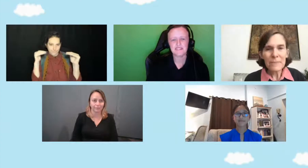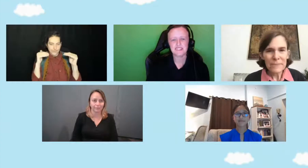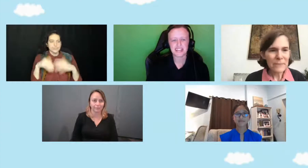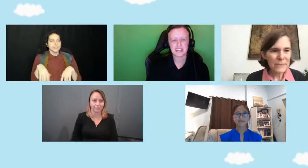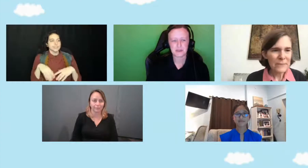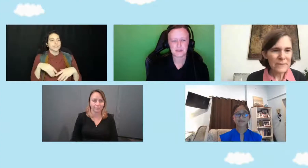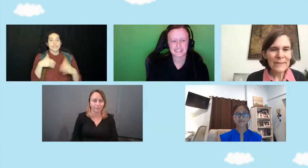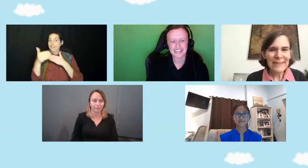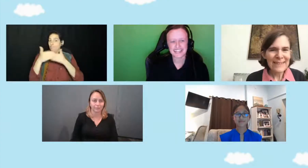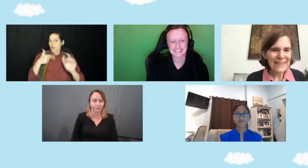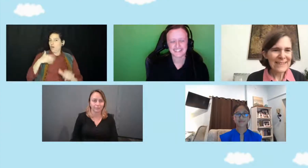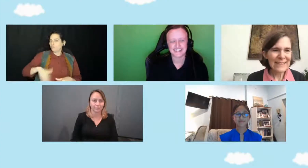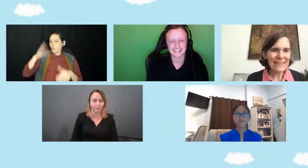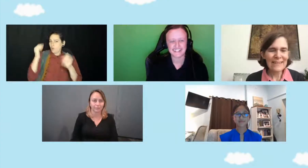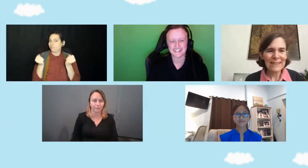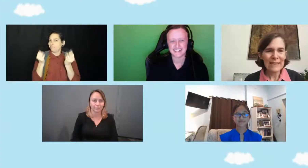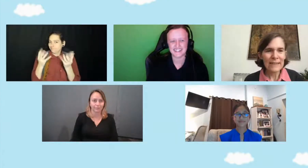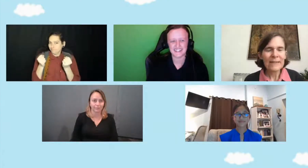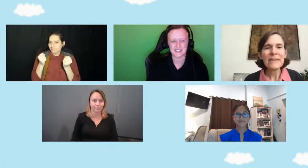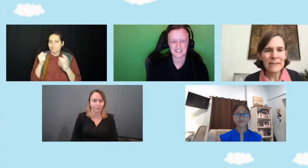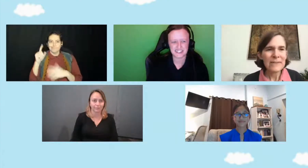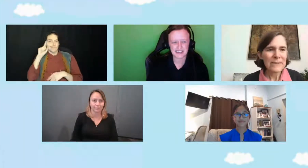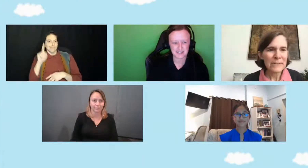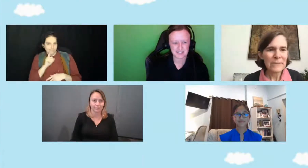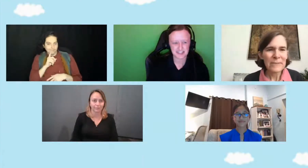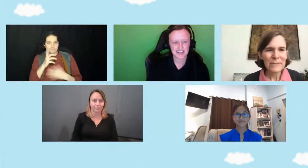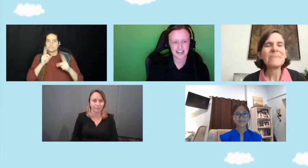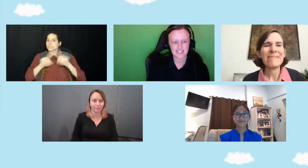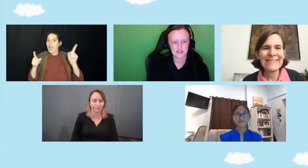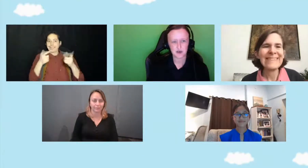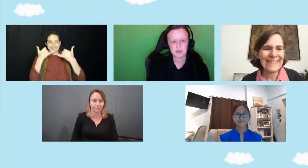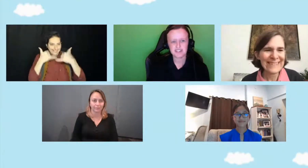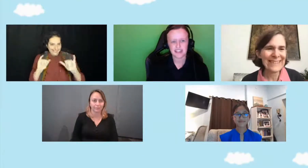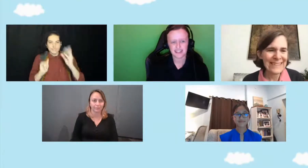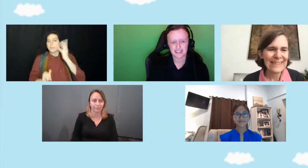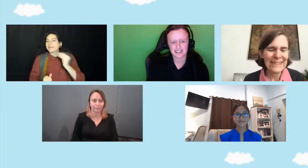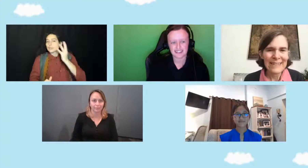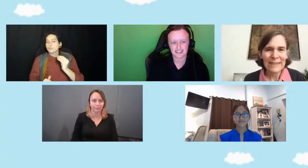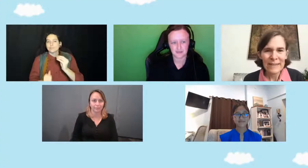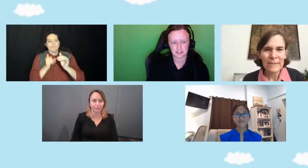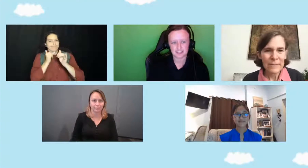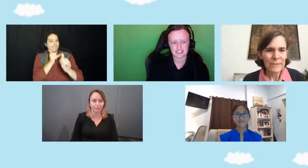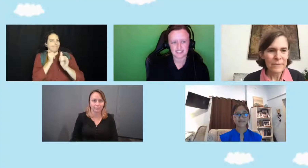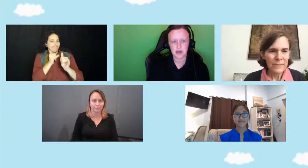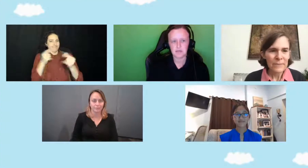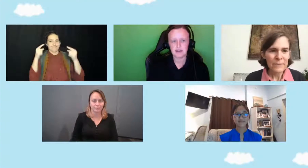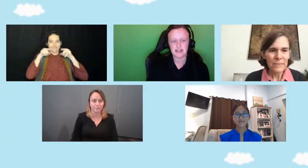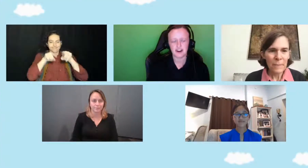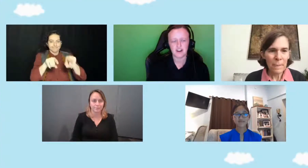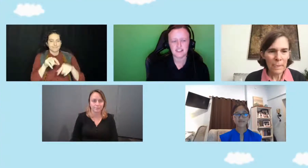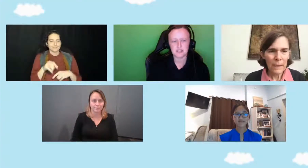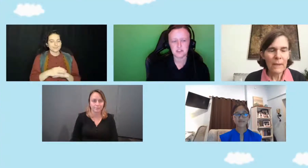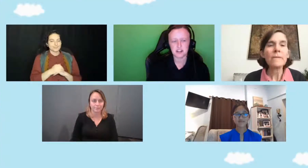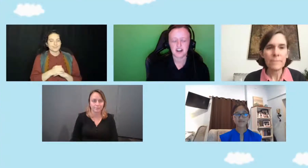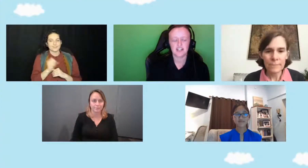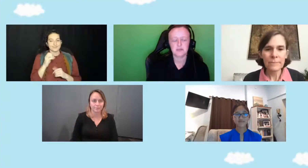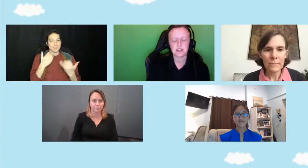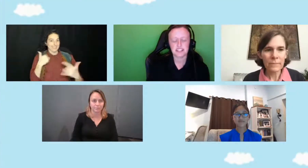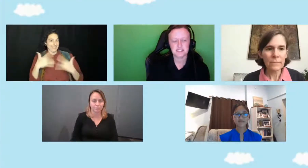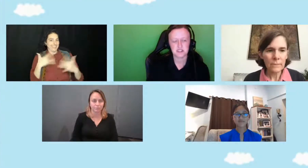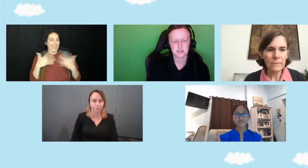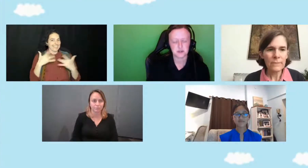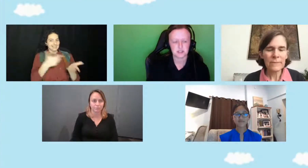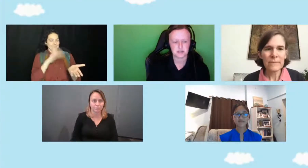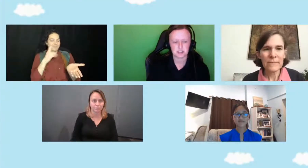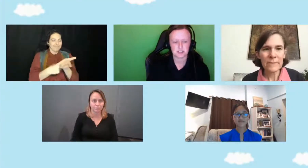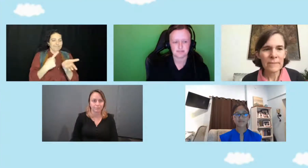previews. I feel like I can relate on a certain level. I did grow up signing as a deaf person, but our